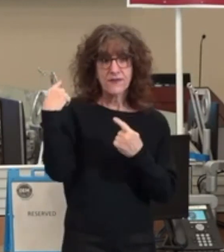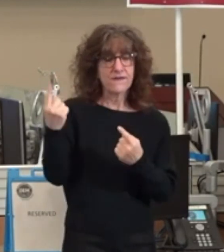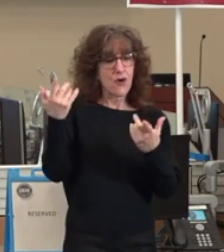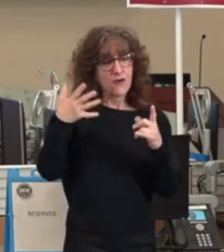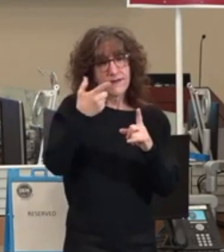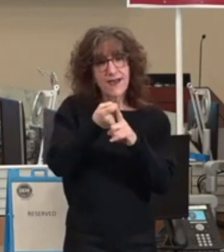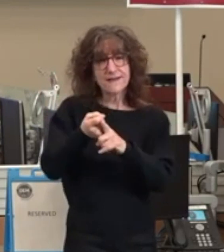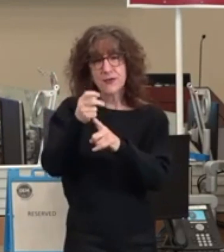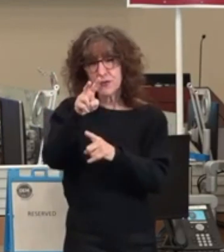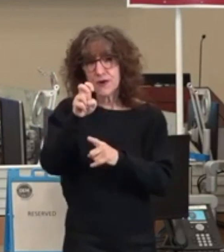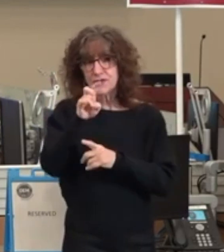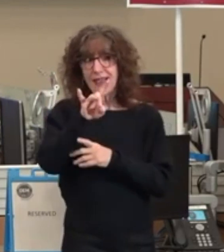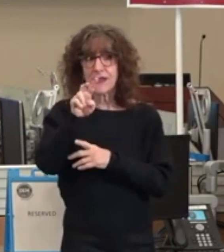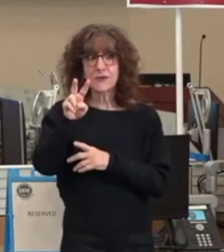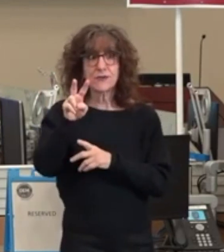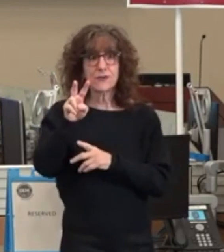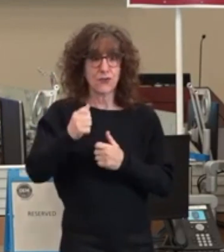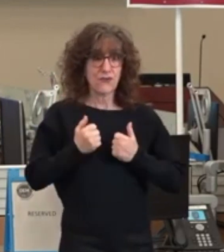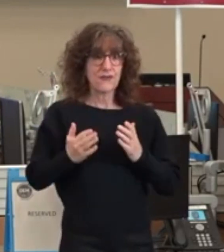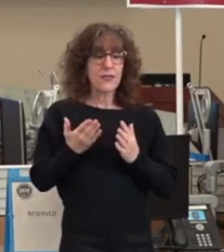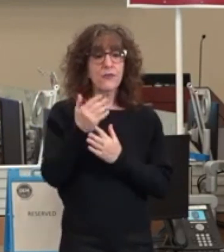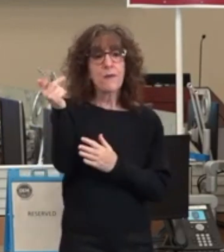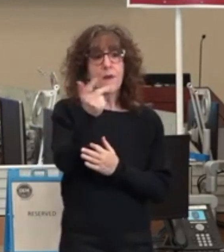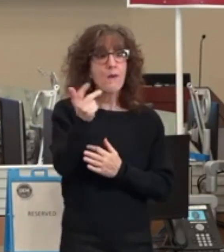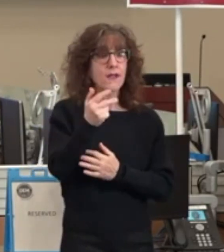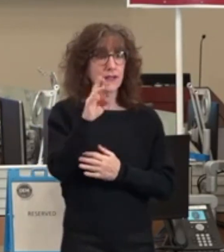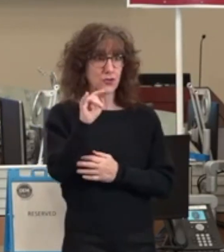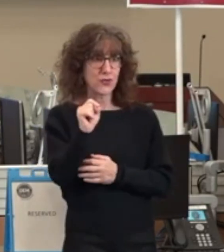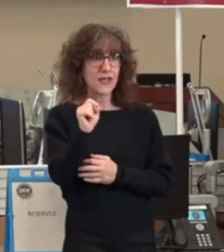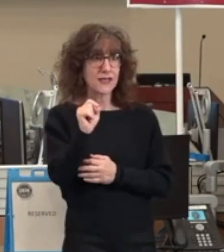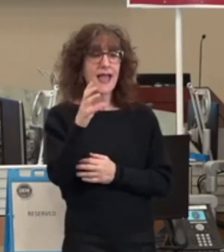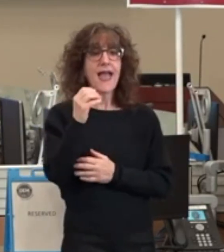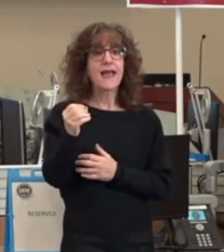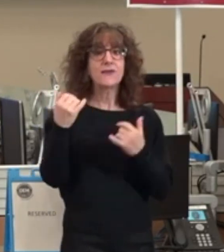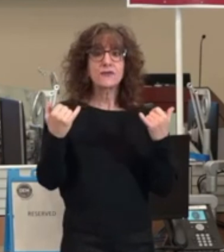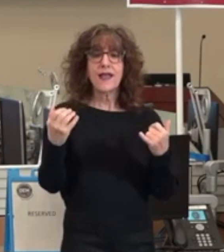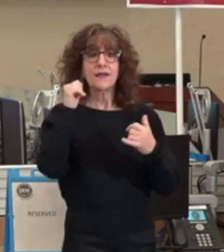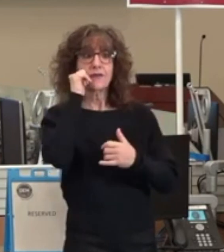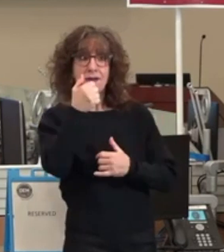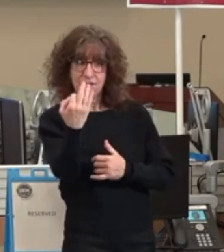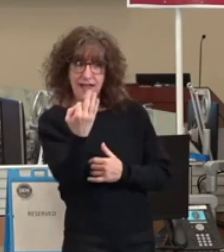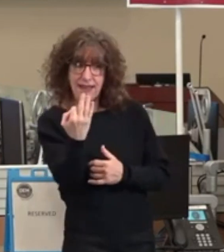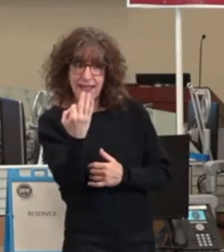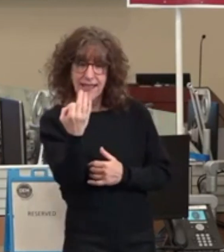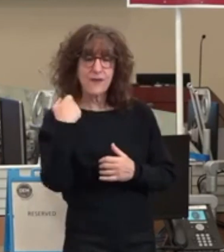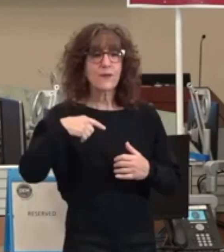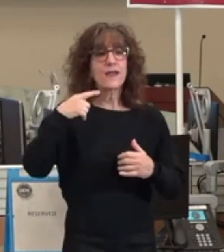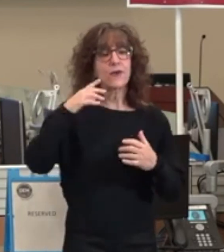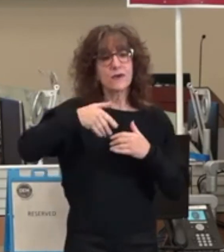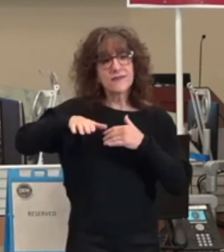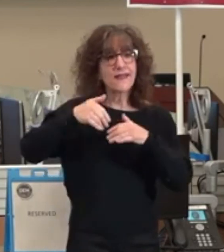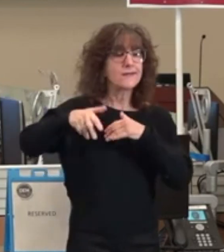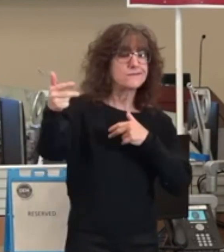already vaccinated 282 residents this week through our mobile units, and today and tomorrow, Friday, we're going to be sending